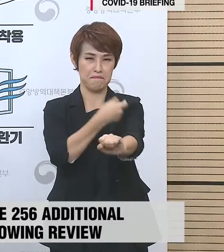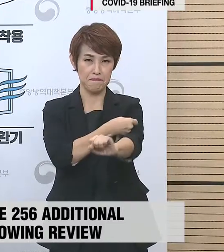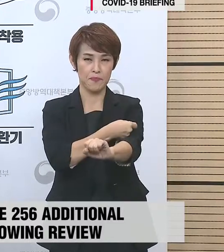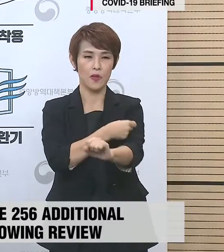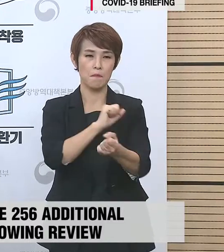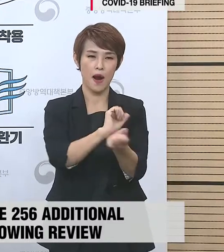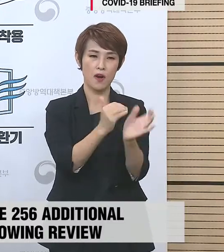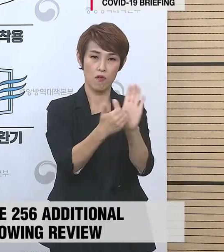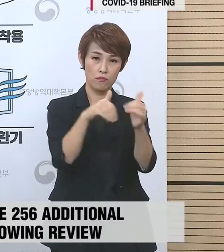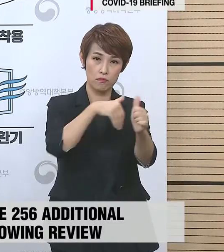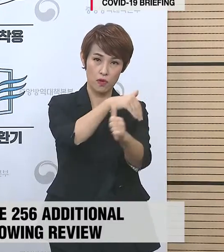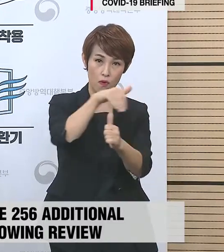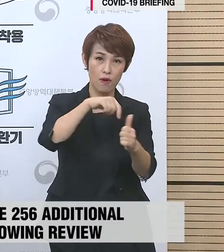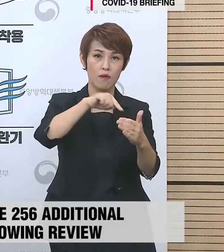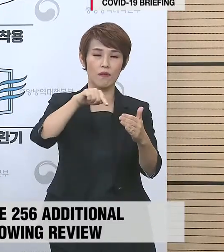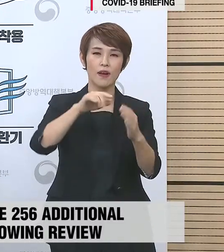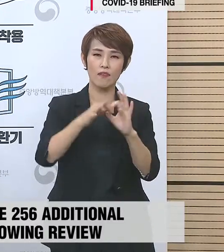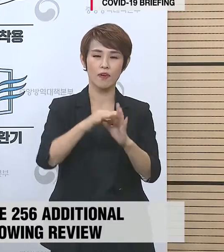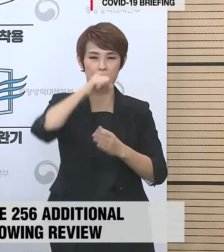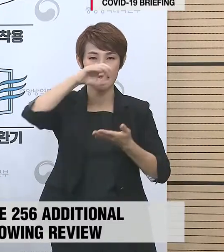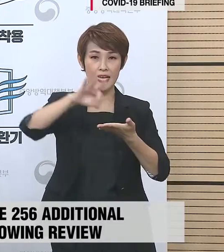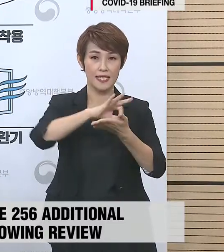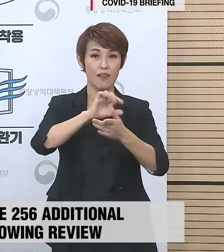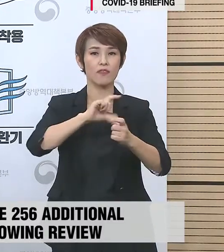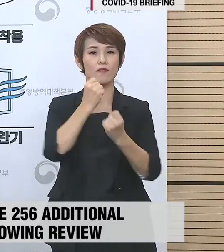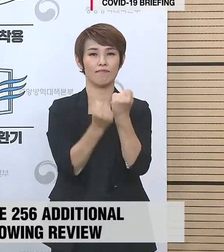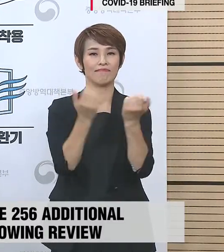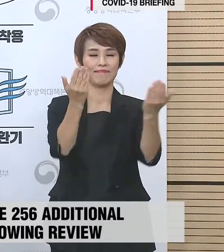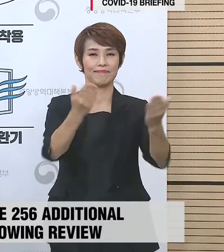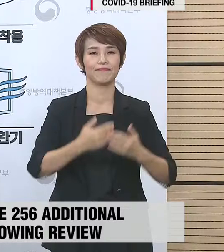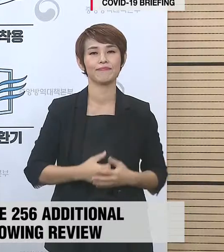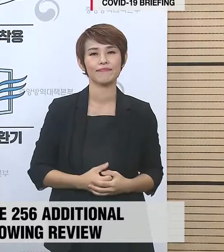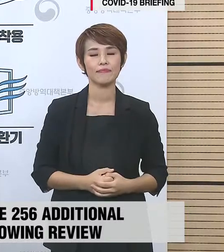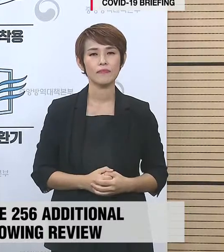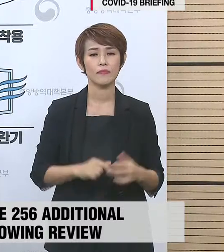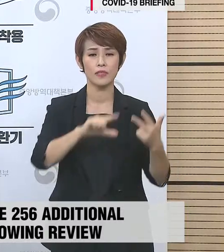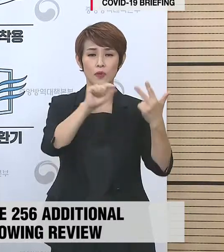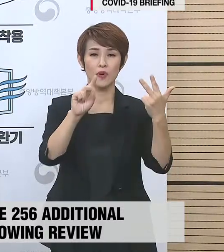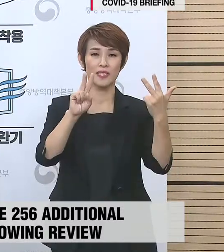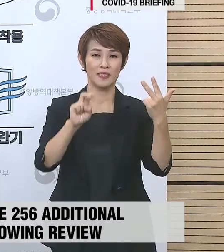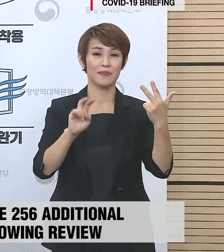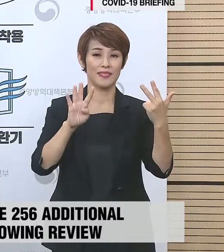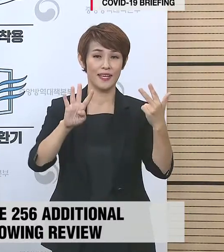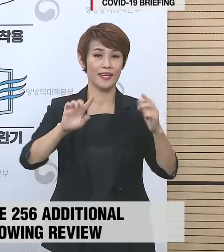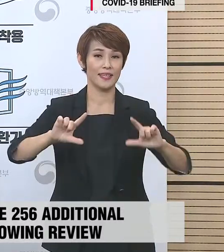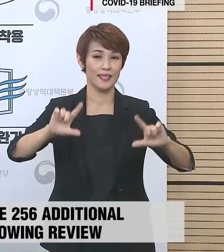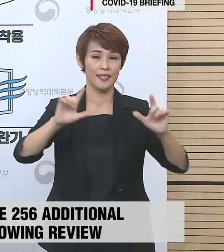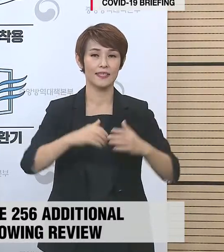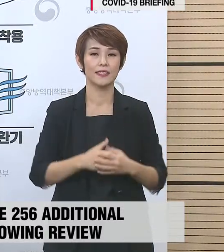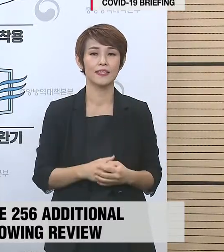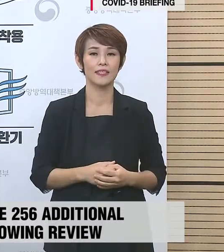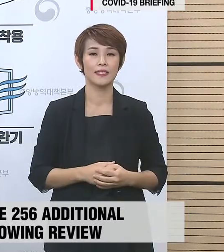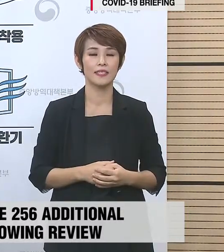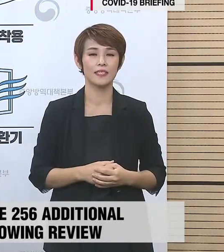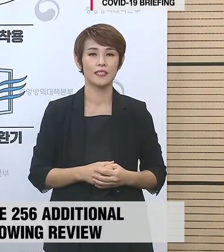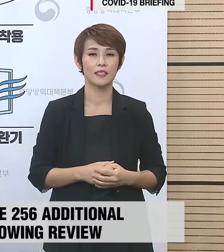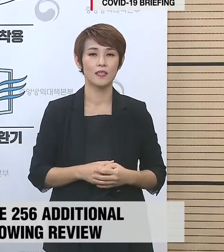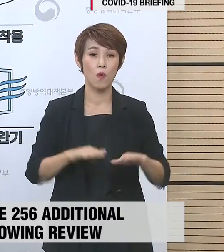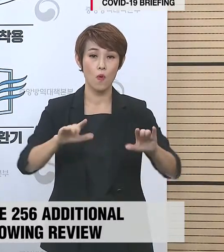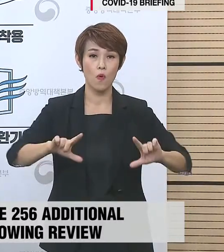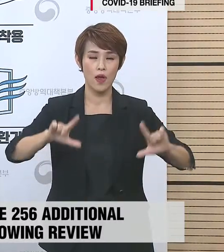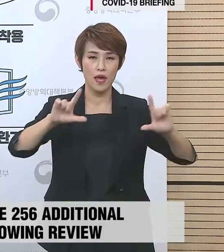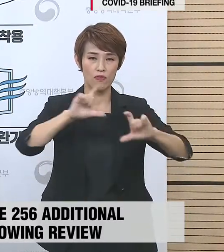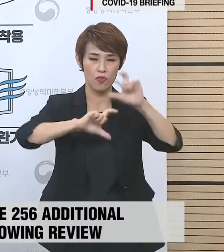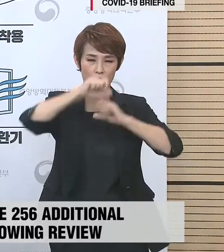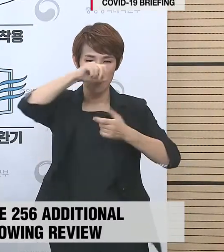supplementary budget, we have also allocated new areas of budget for the quarantine aspects. And on the 24th